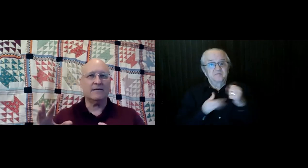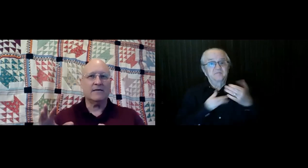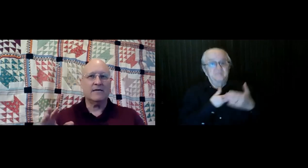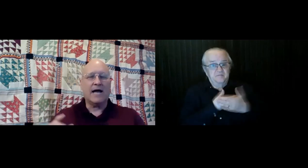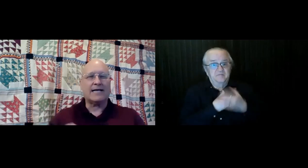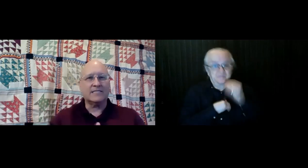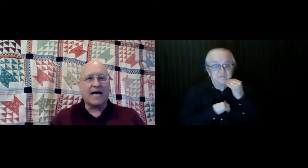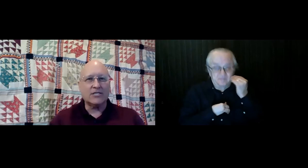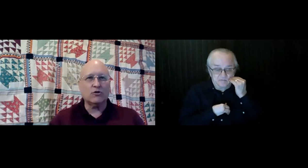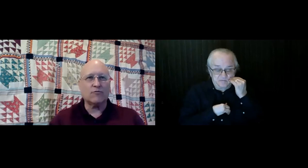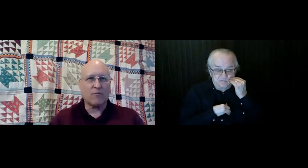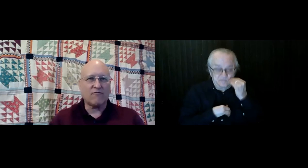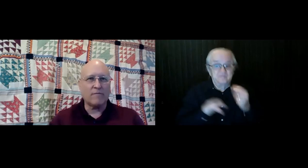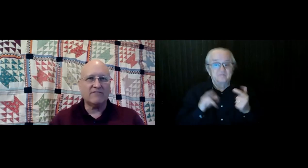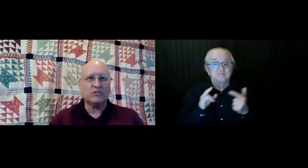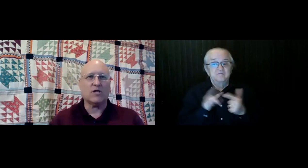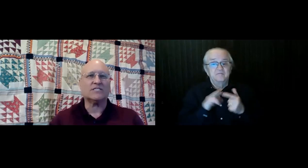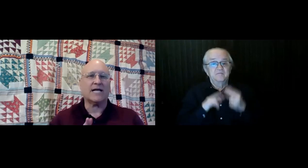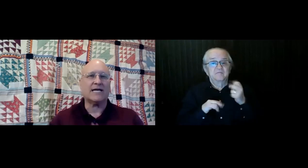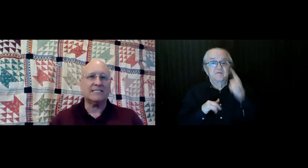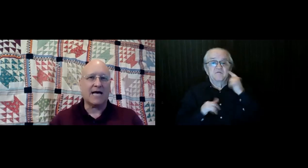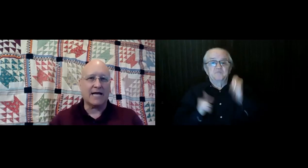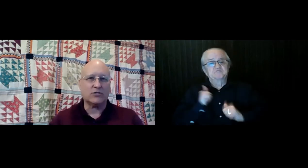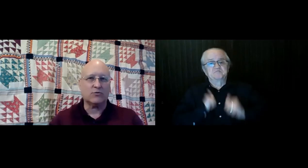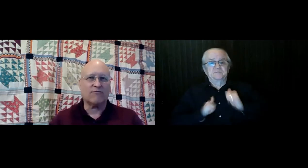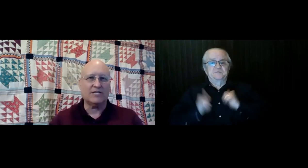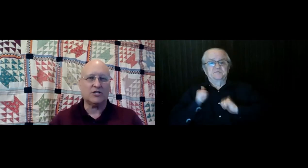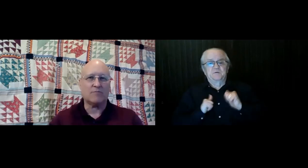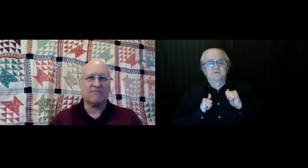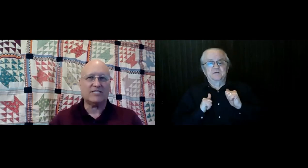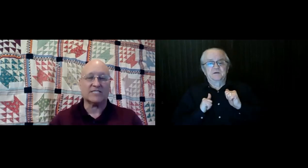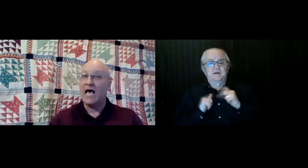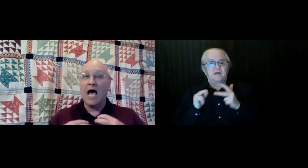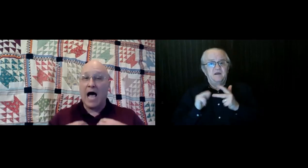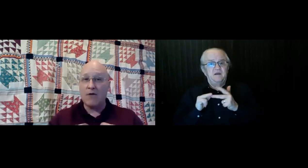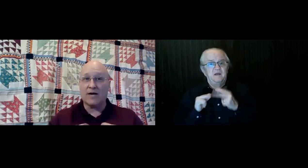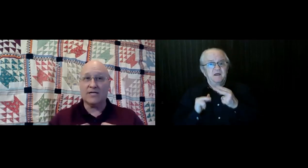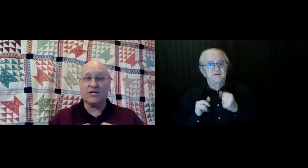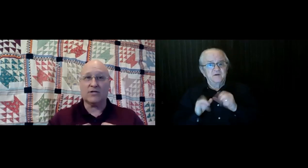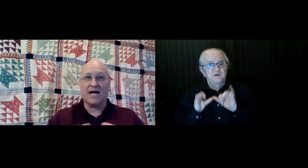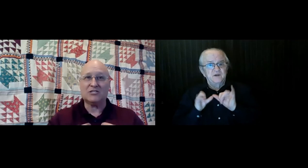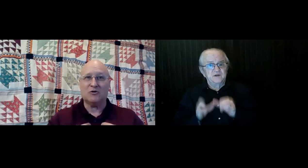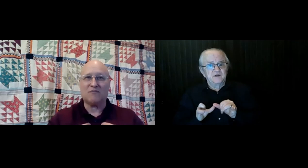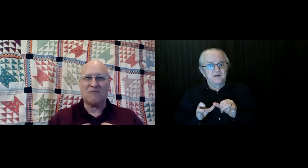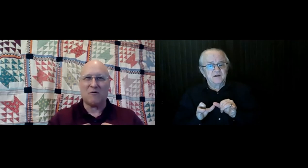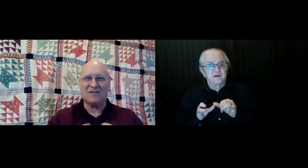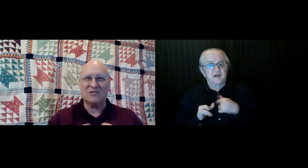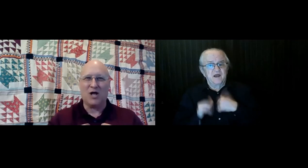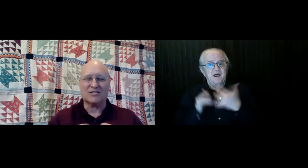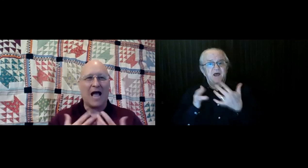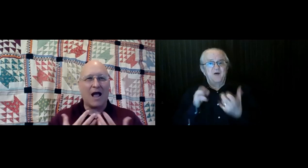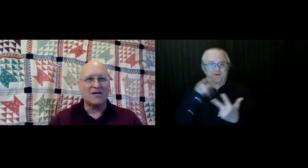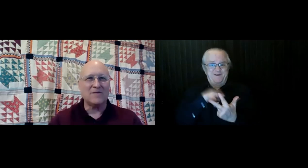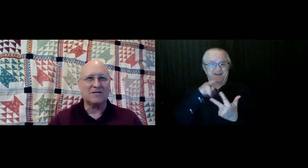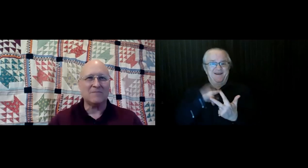physically. I got into the high school for performing and visual arts, and I got into the high school for engineering professions. I wanted to go to the high school for performing and visual